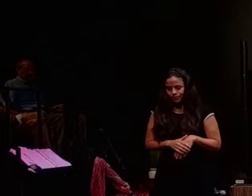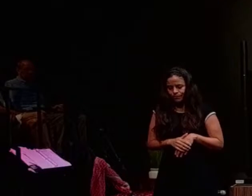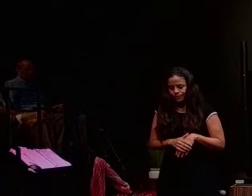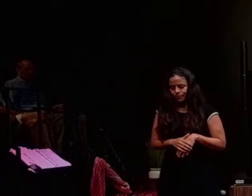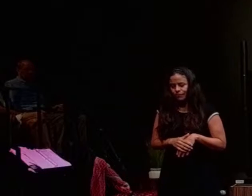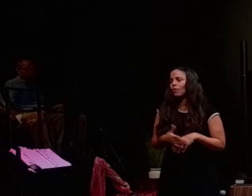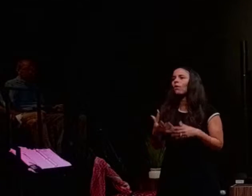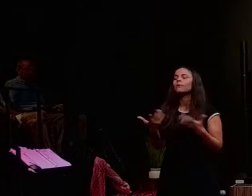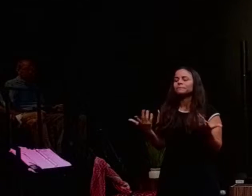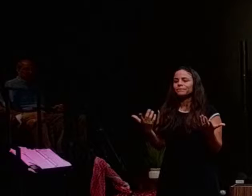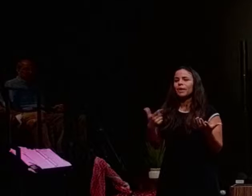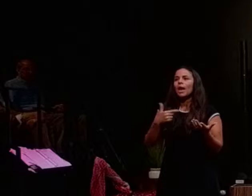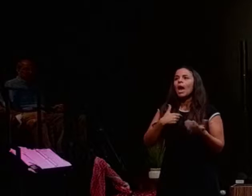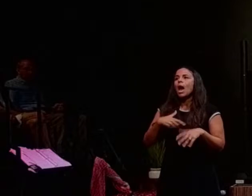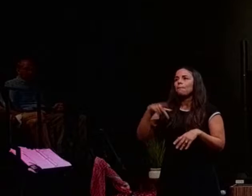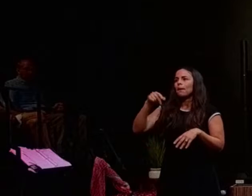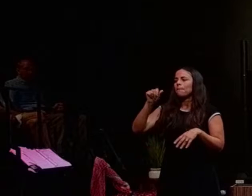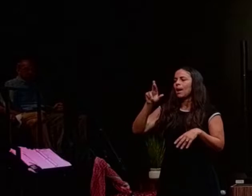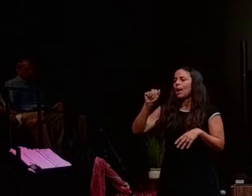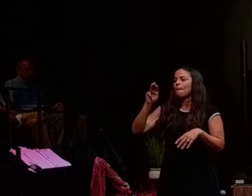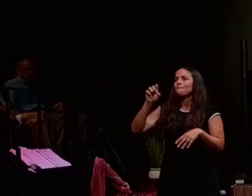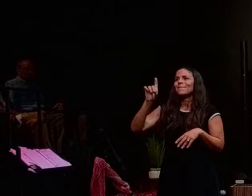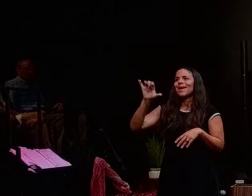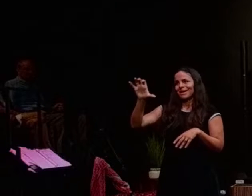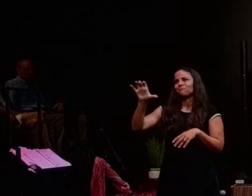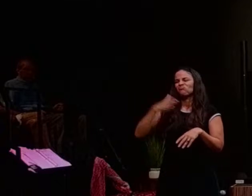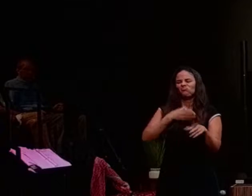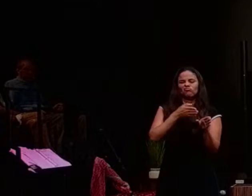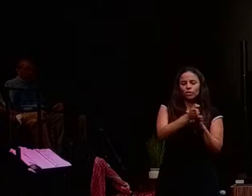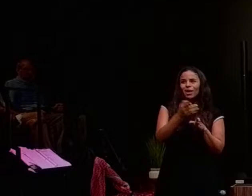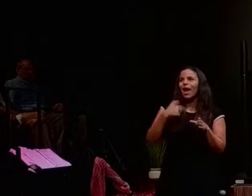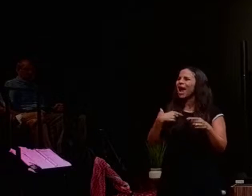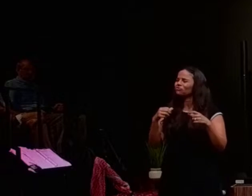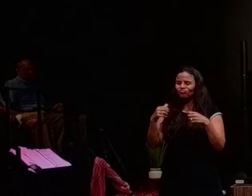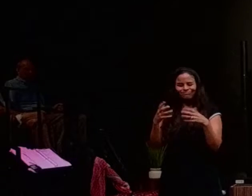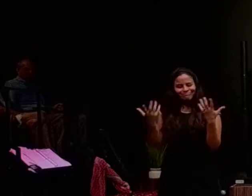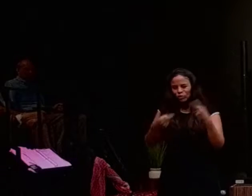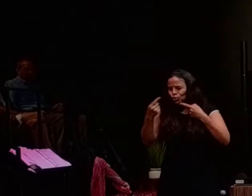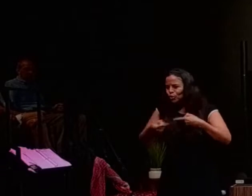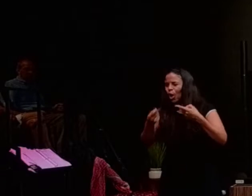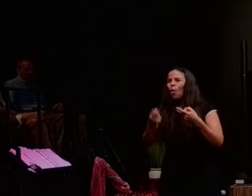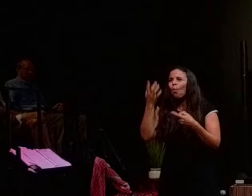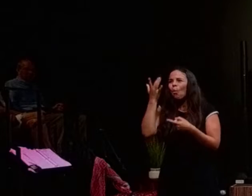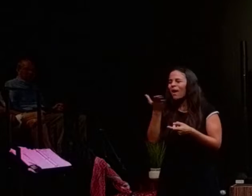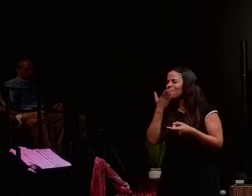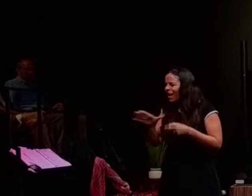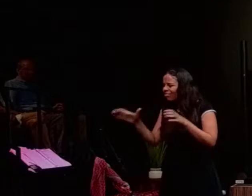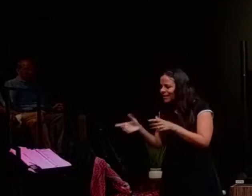good. So like I said, I am I'm a paramedic by trade, and I've really wrestled through this. You know, why do bad things happen to good people?